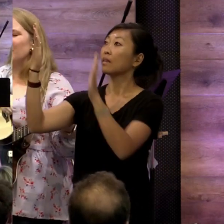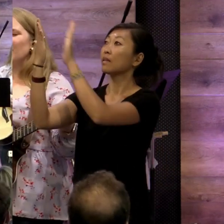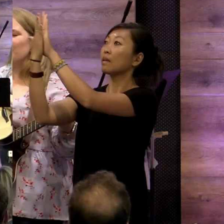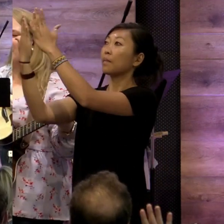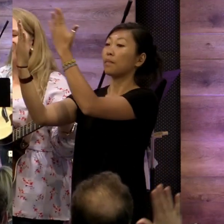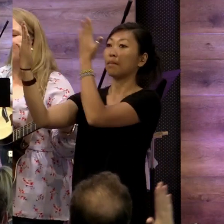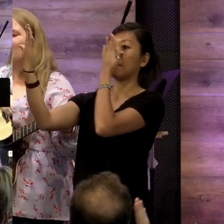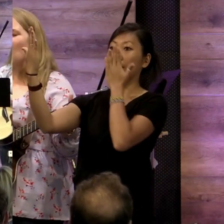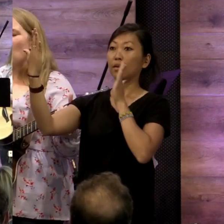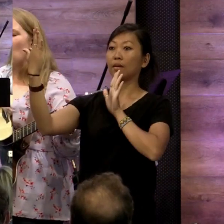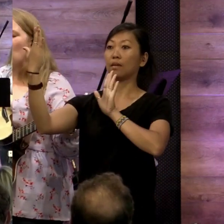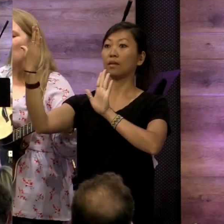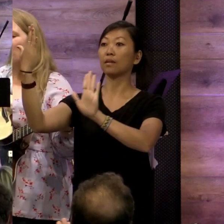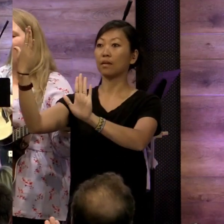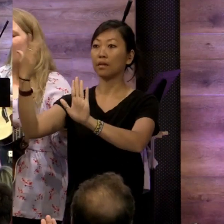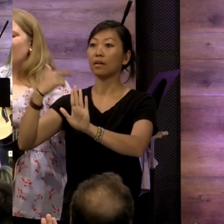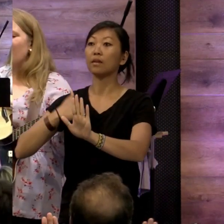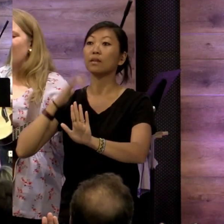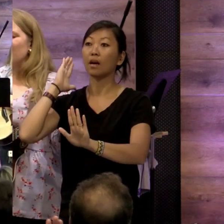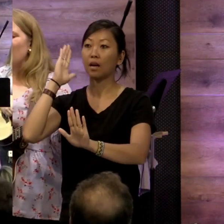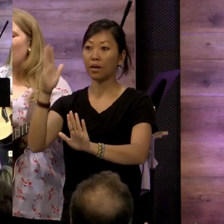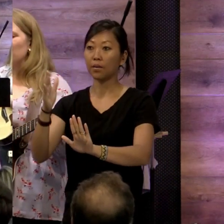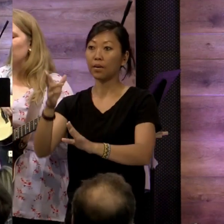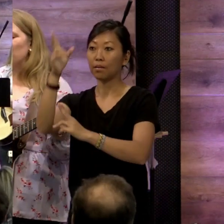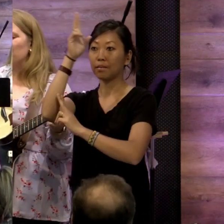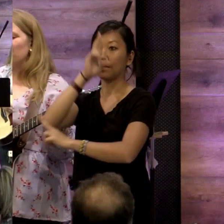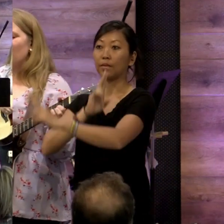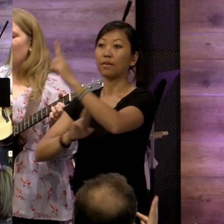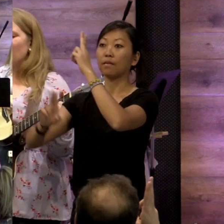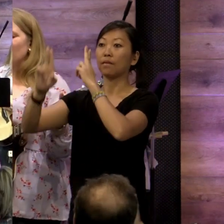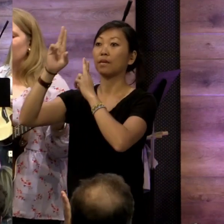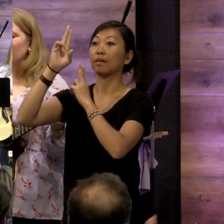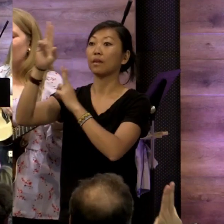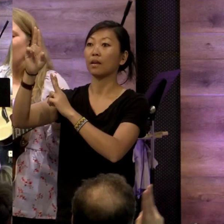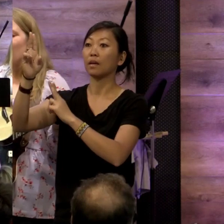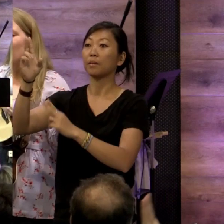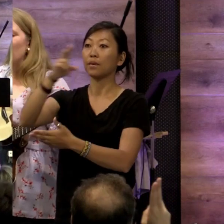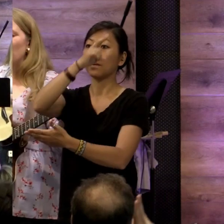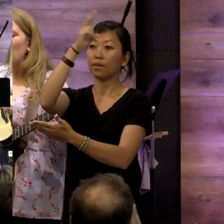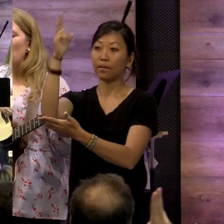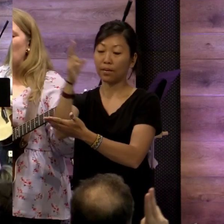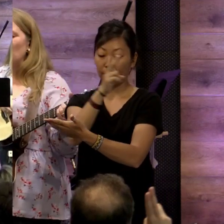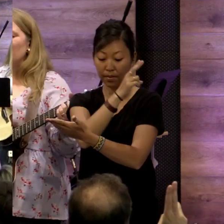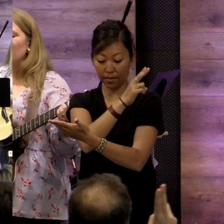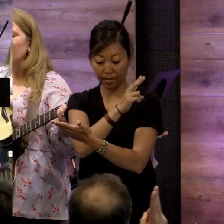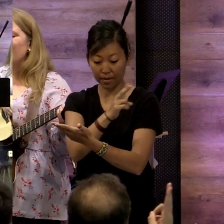his image, oh may I not profane.